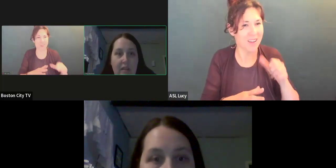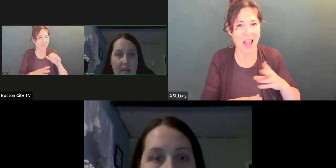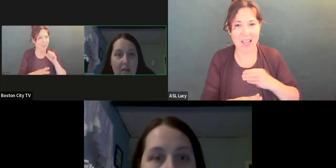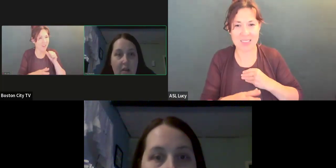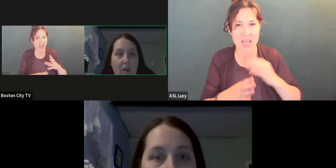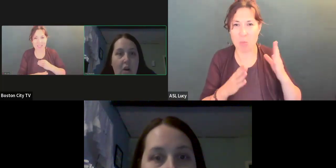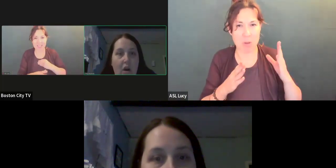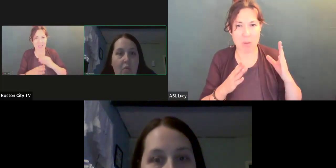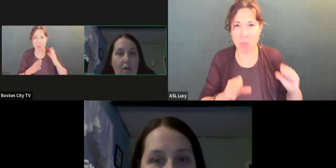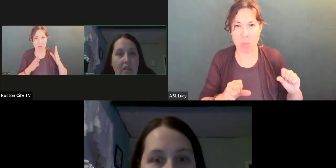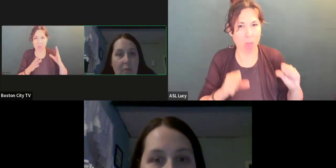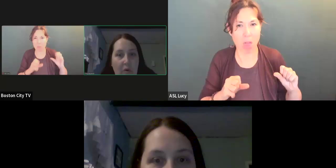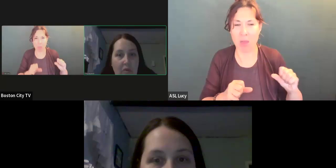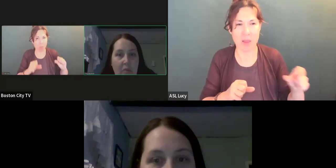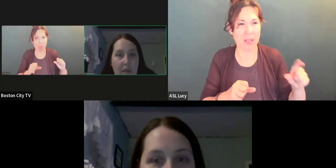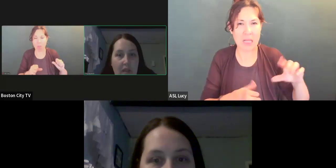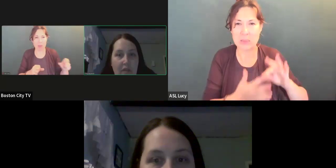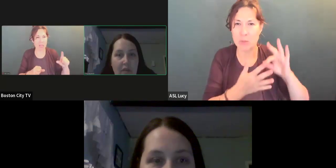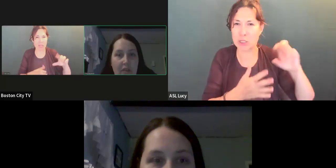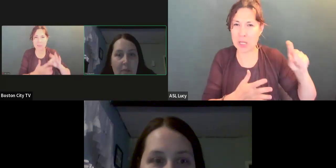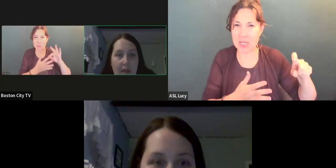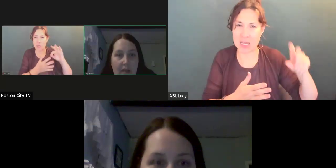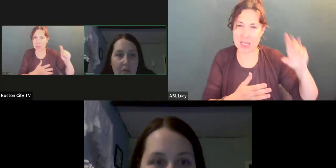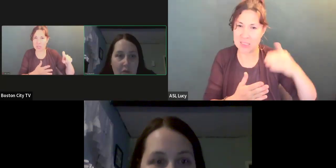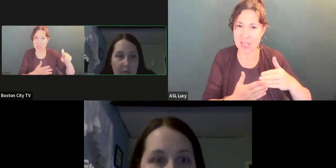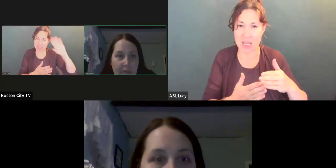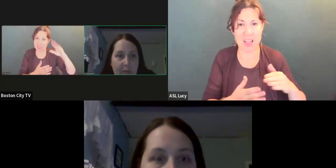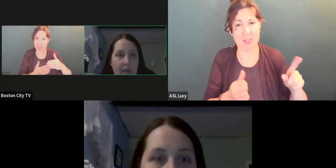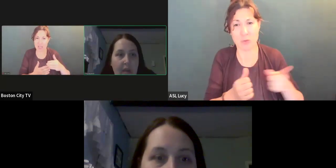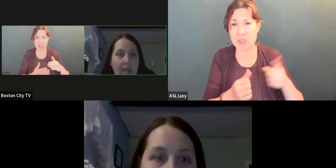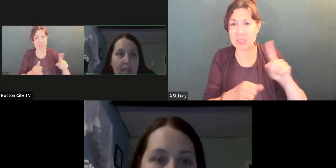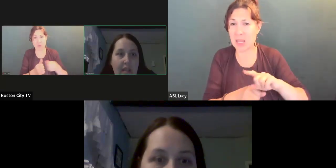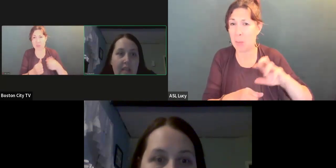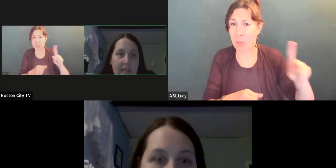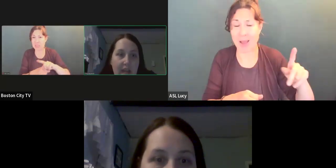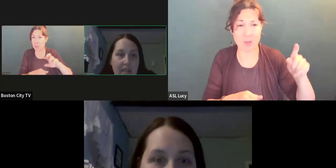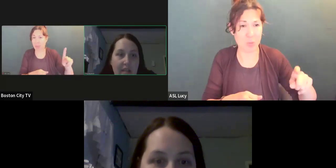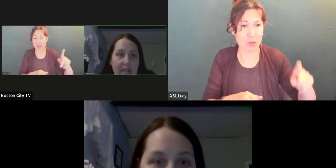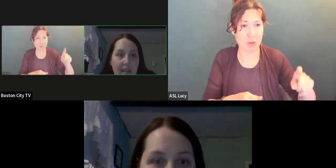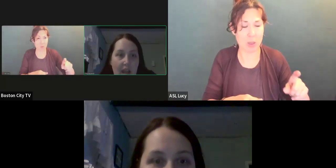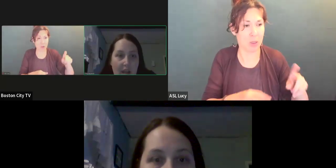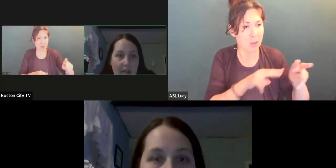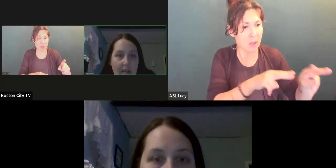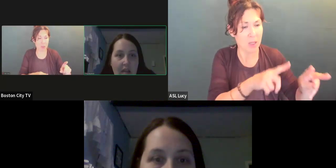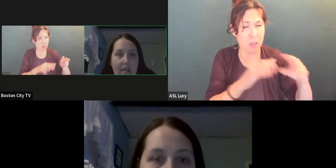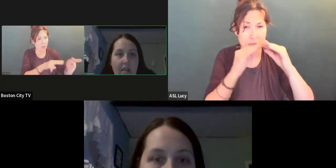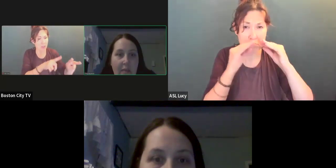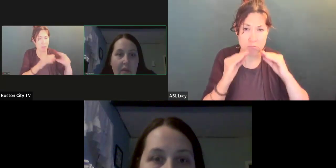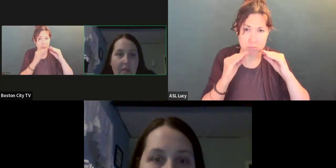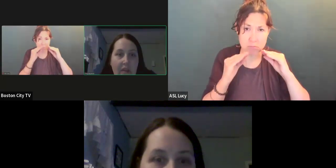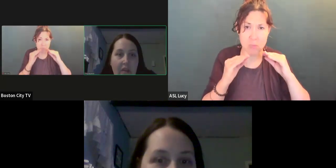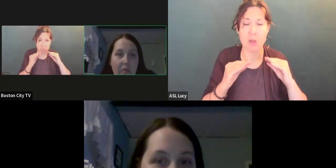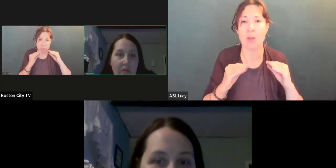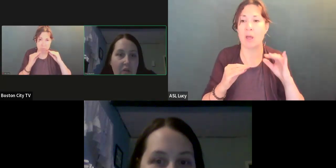son on what is supposed to be his first day back at school. Seeing the sadness in his eyes, this epic